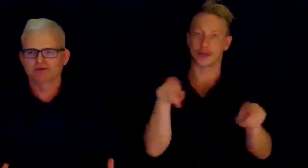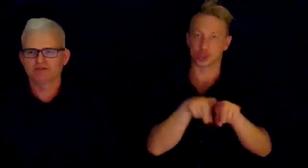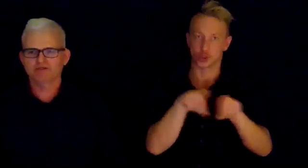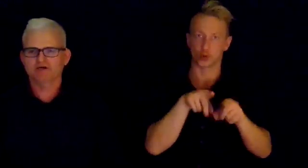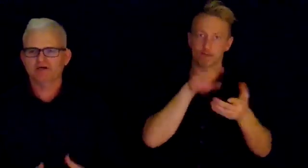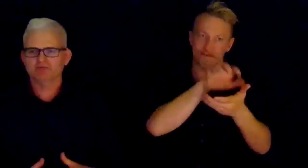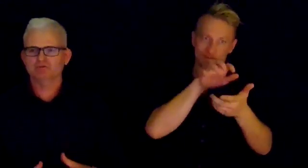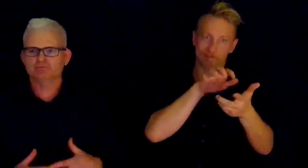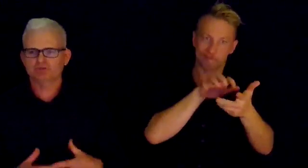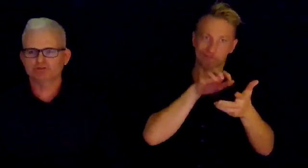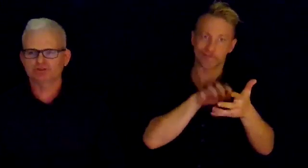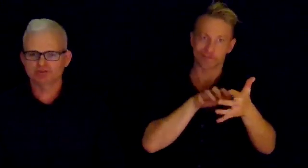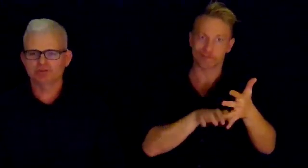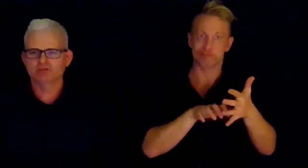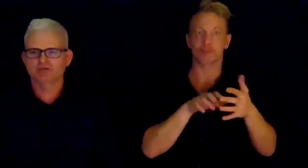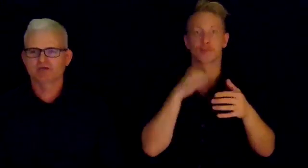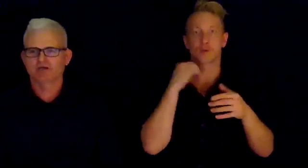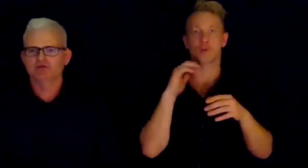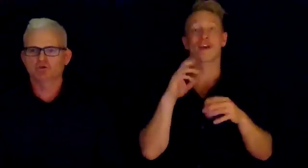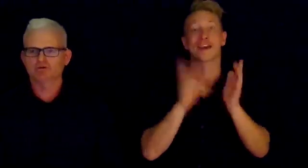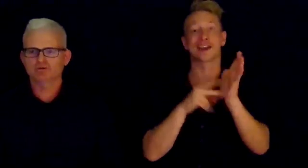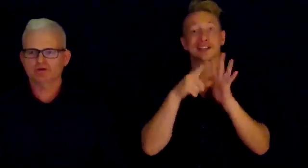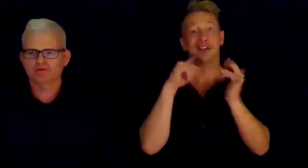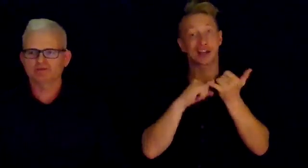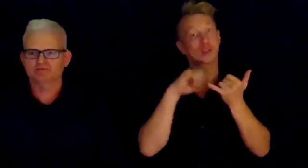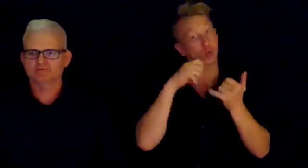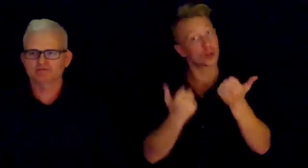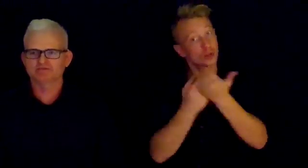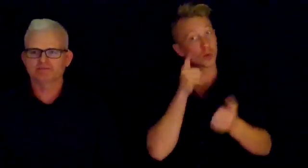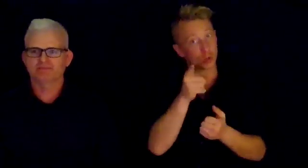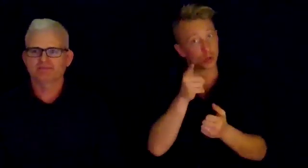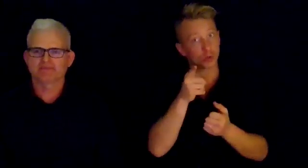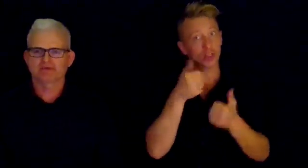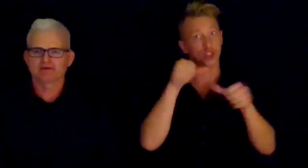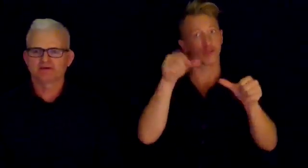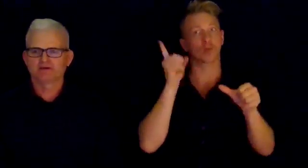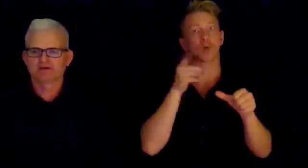the NDIS will support you in doing all those things.